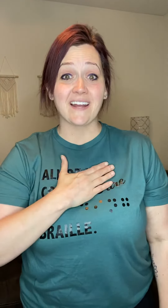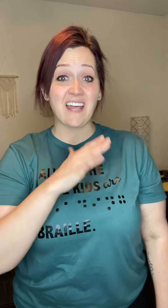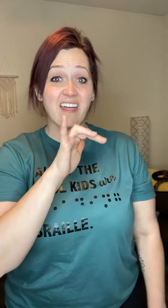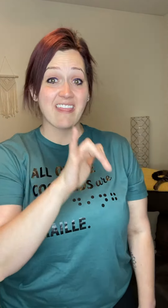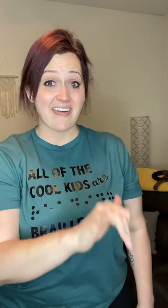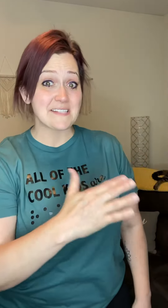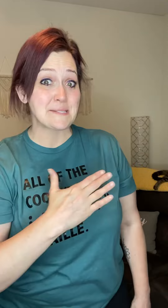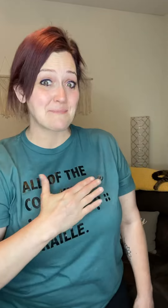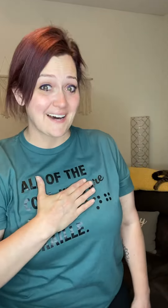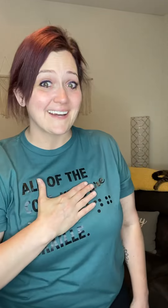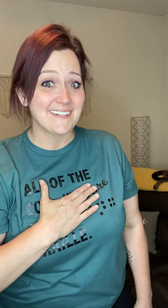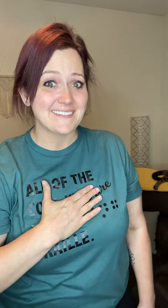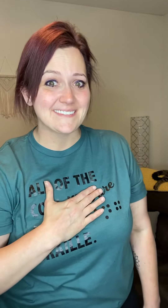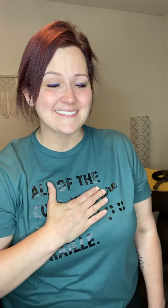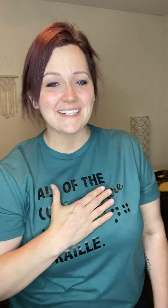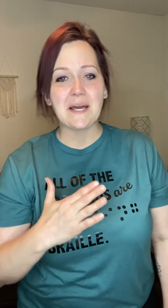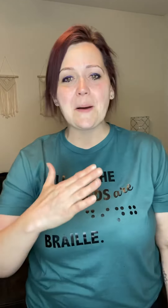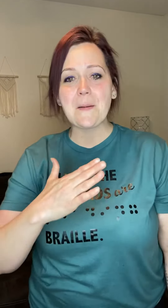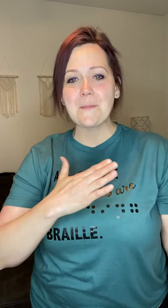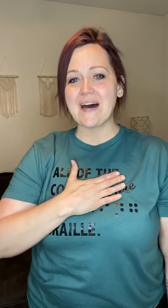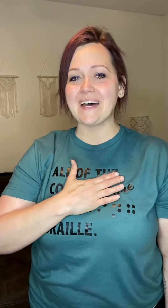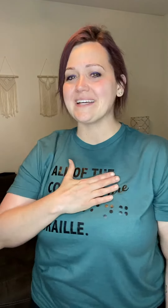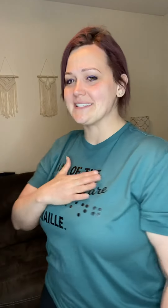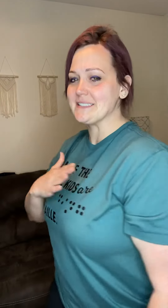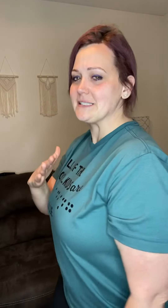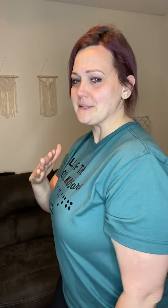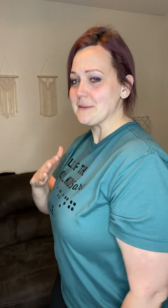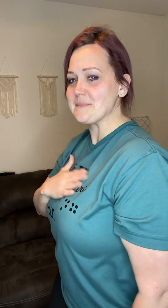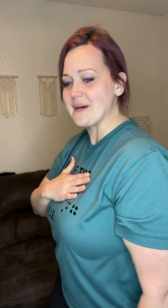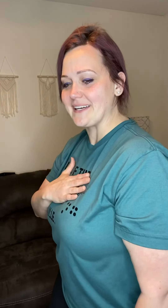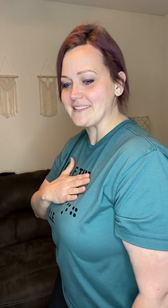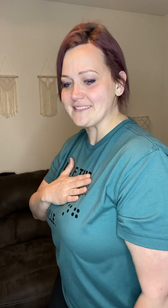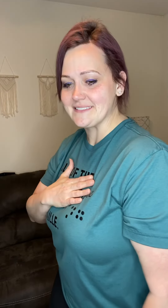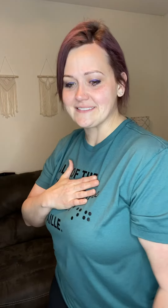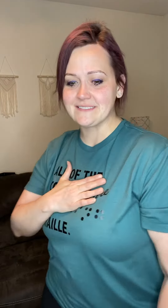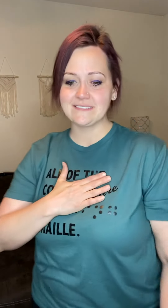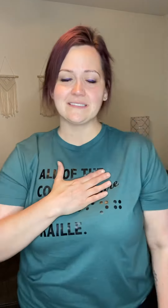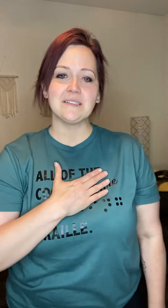mine. That's mine. Mine, mine.